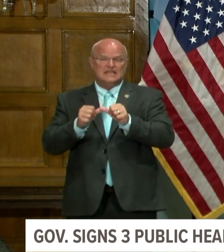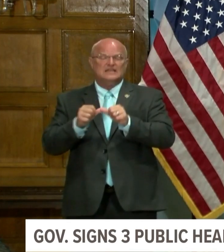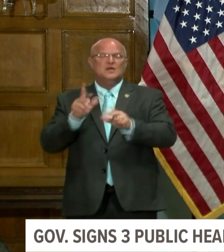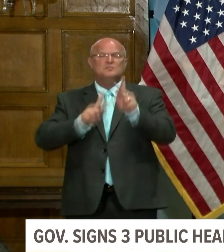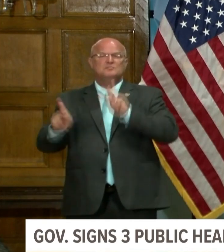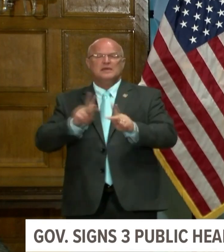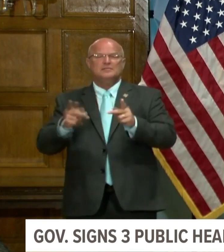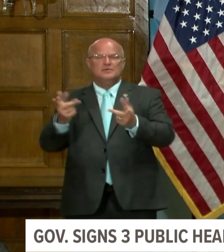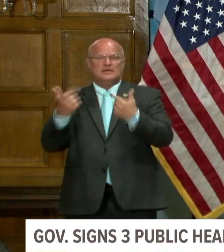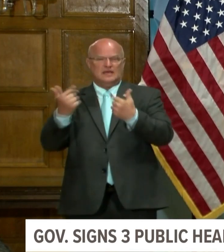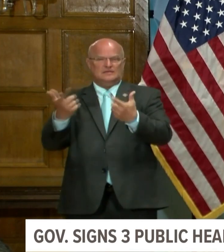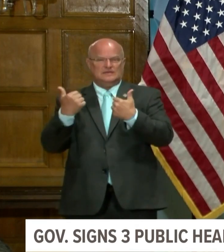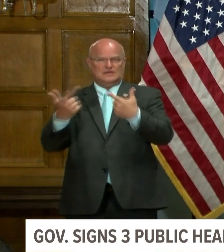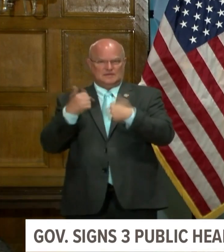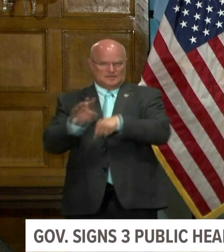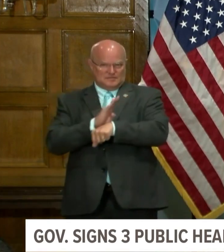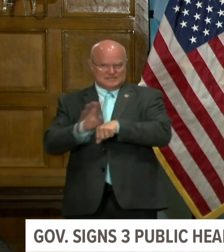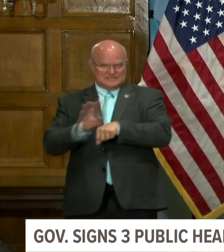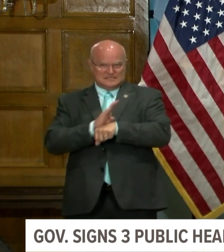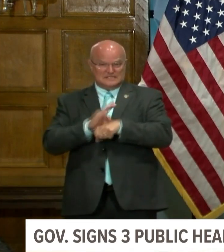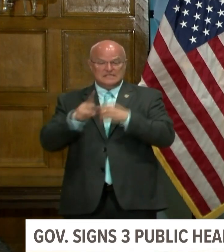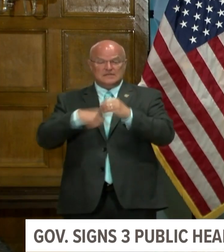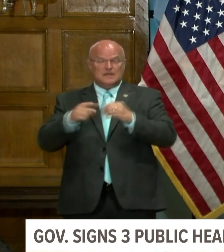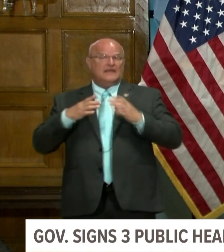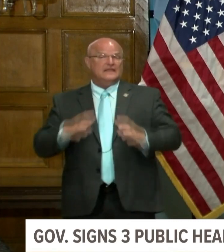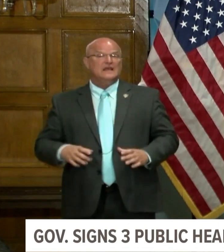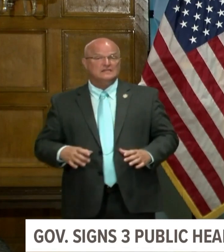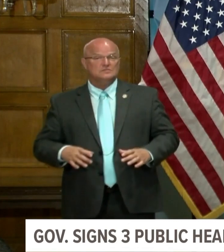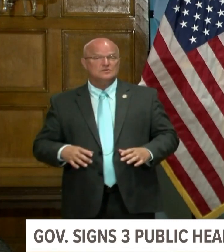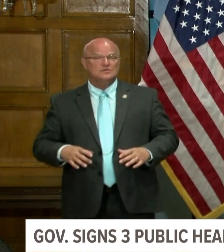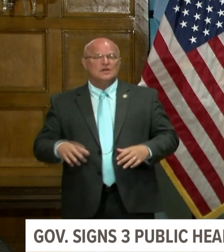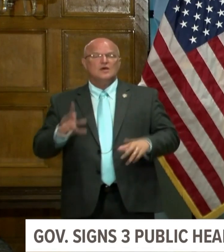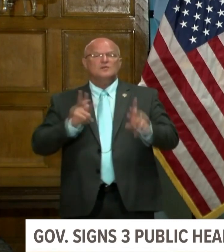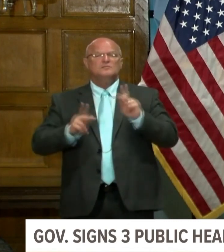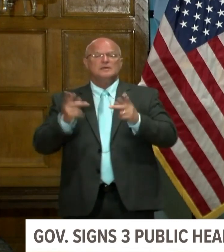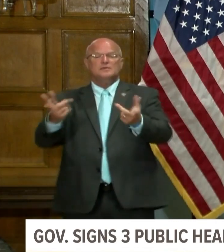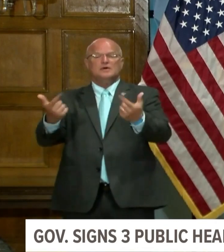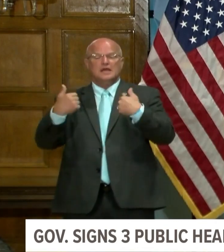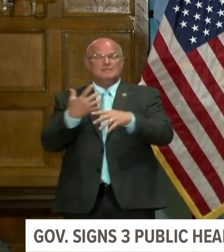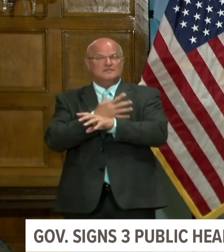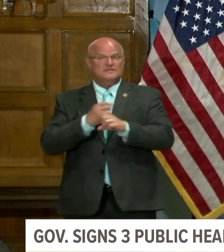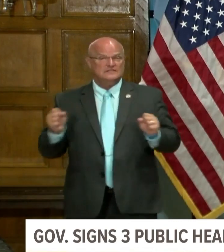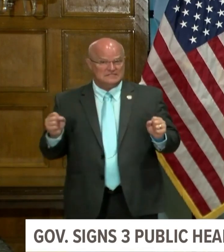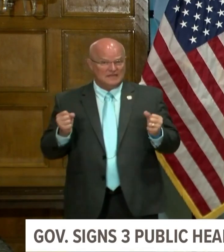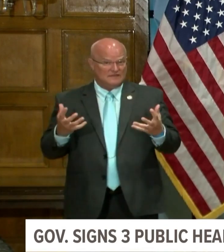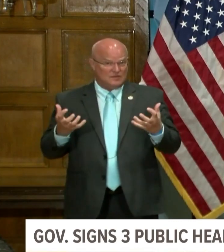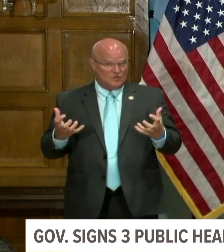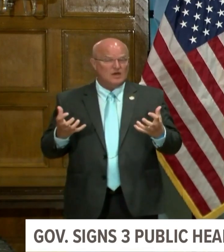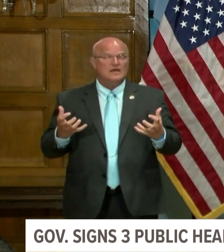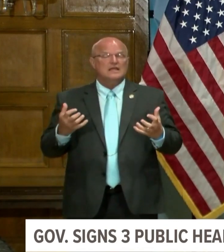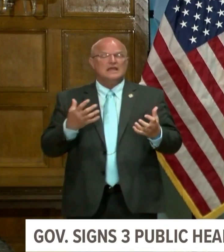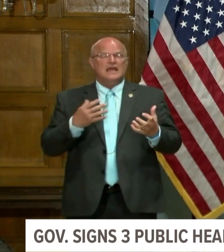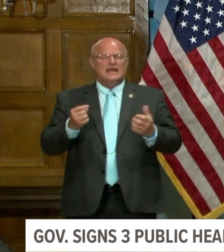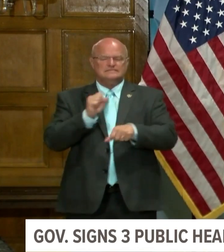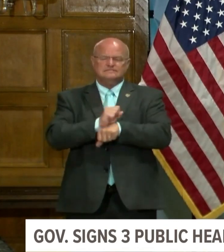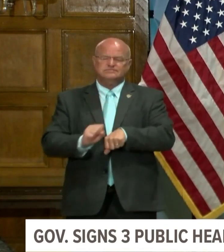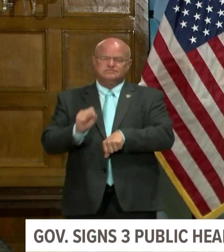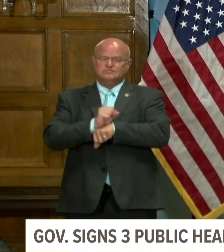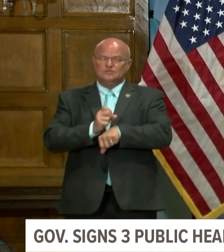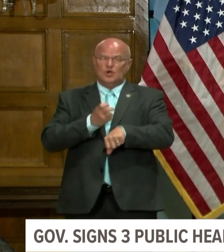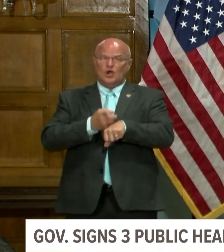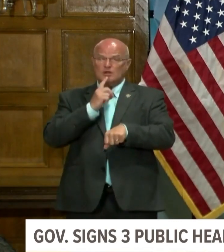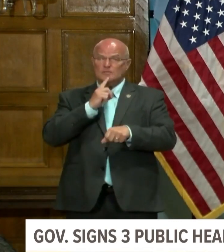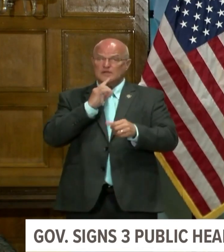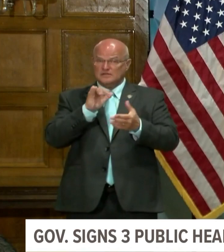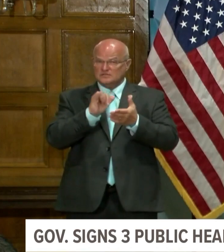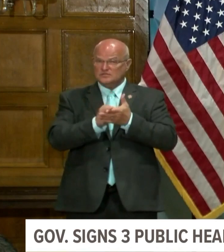patron base, a customer base. It is about the customer, and so they want them to feel safe there. They have worked very hard to